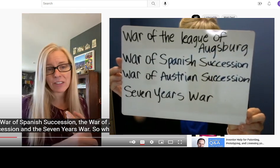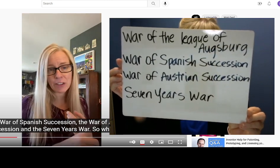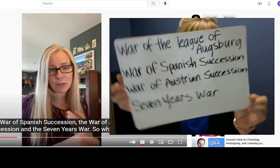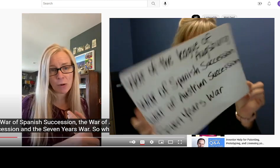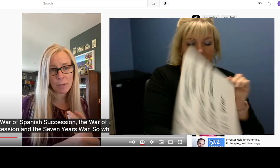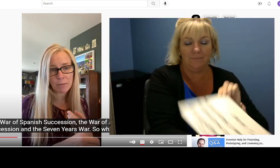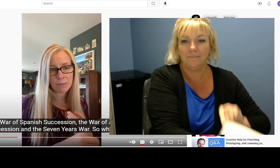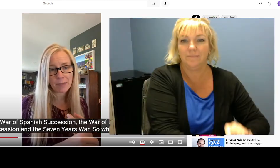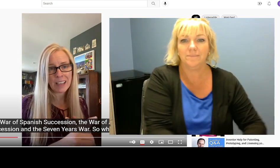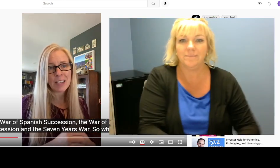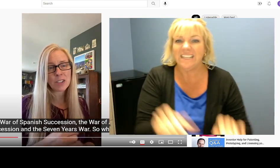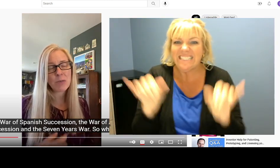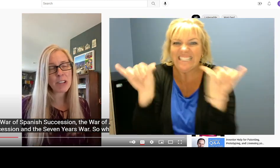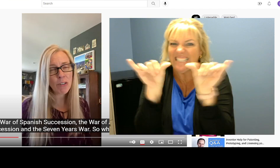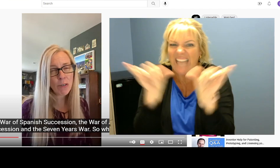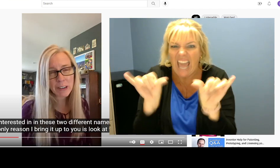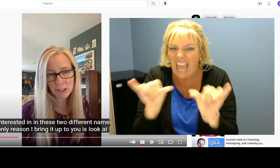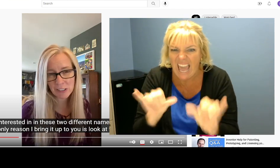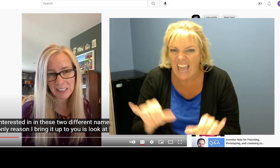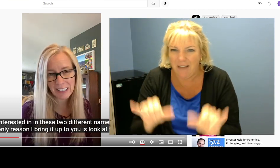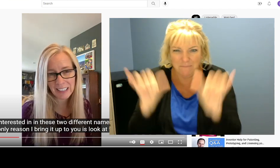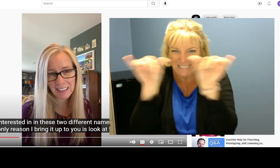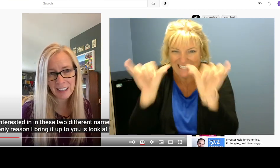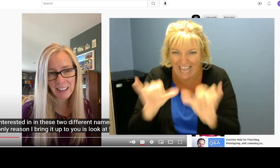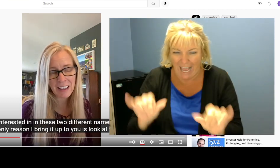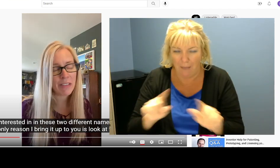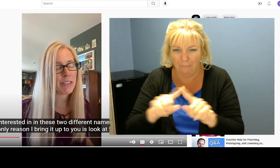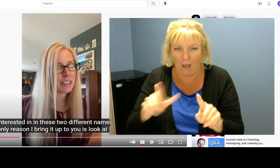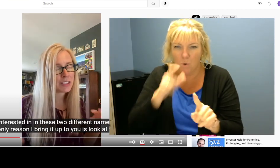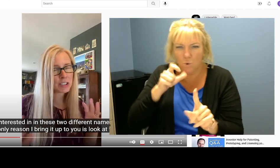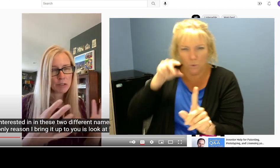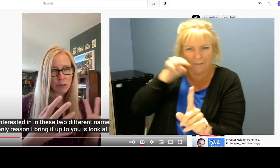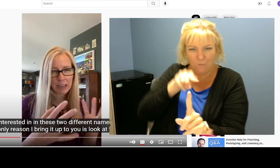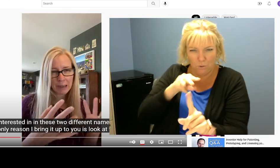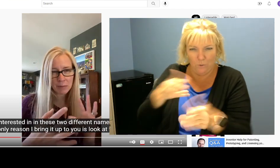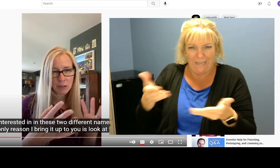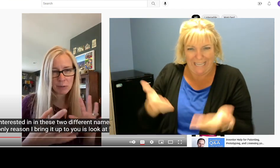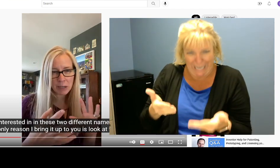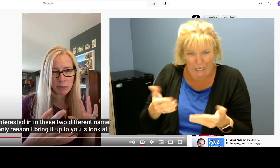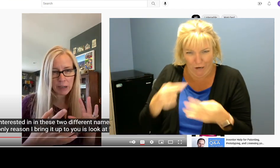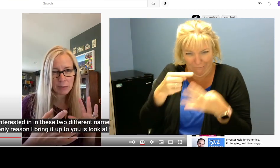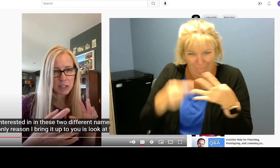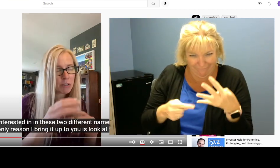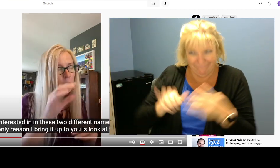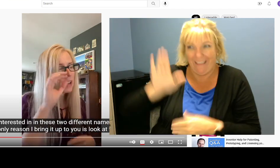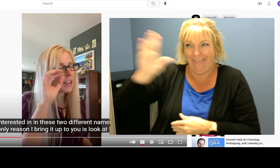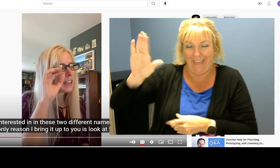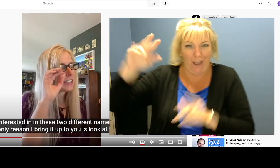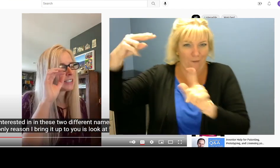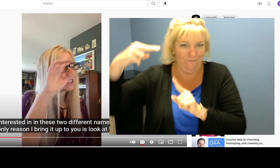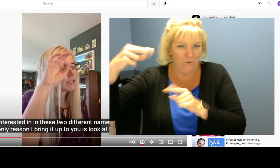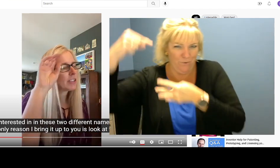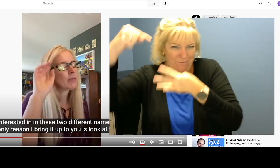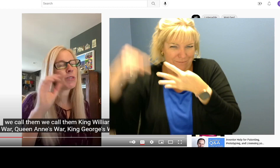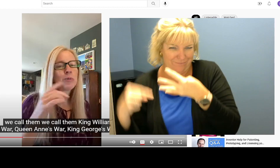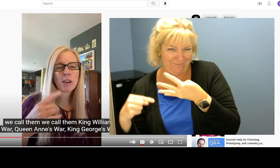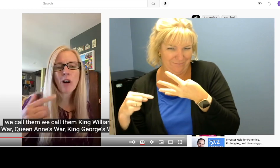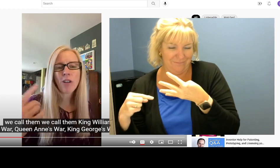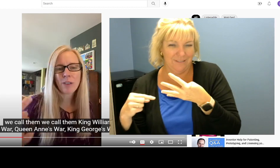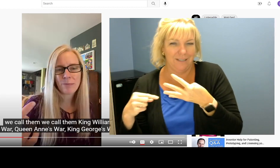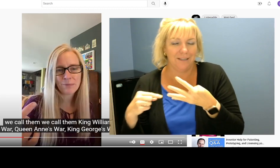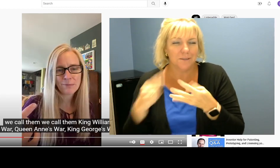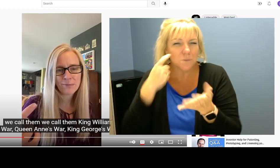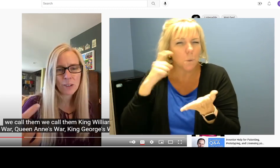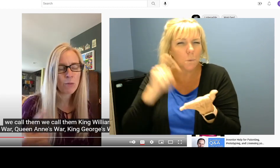the 7 Years' War. So what you're interested in these 2 different names, the only reason I bring it up to you, is look at what we